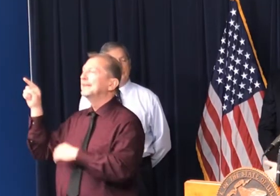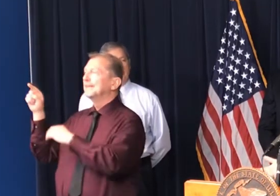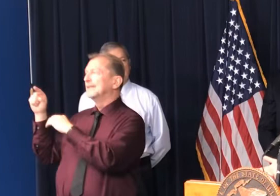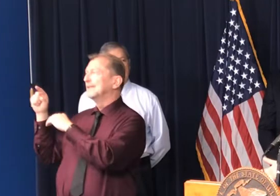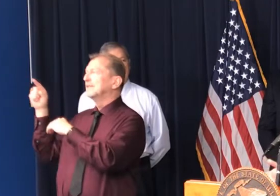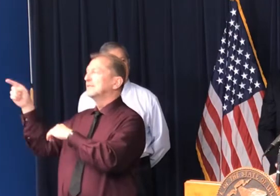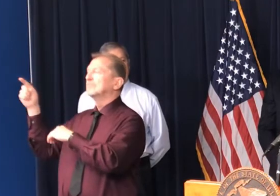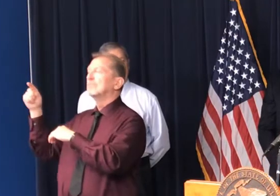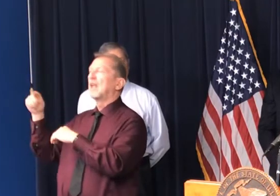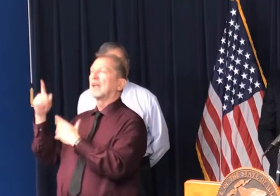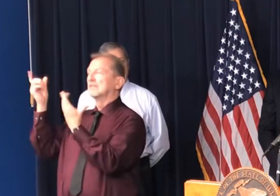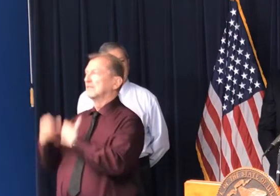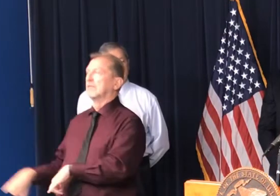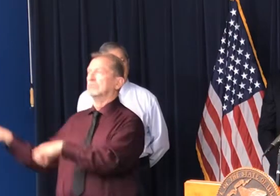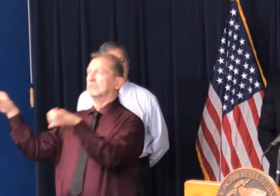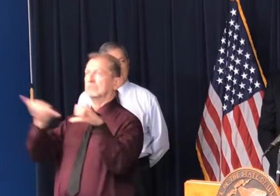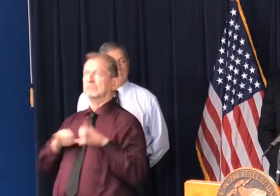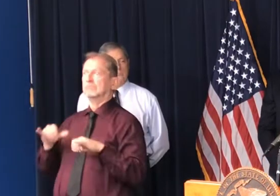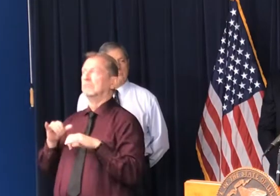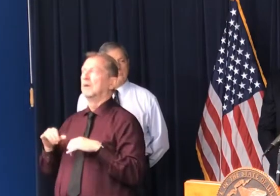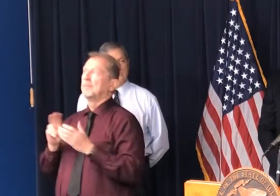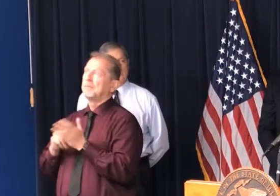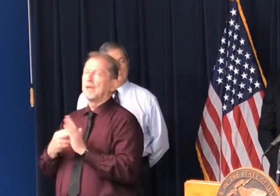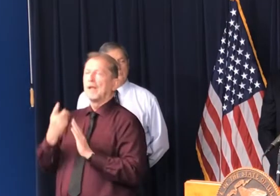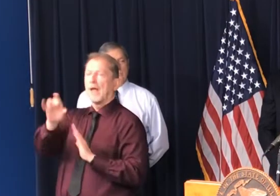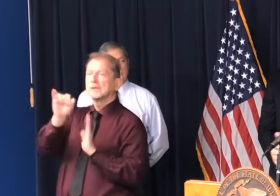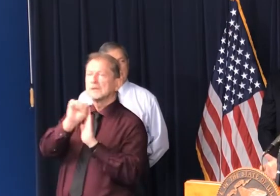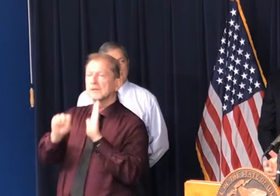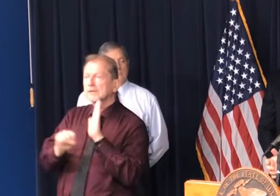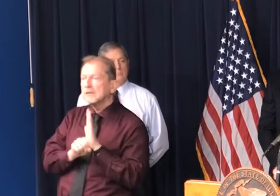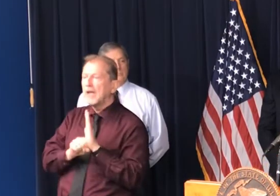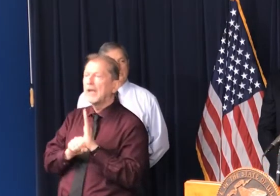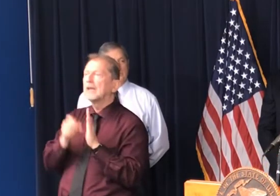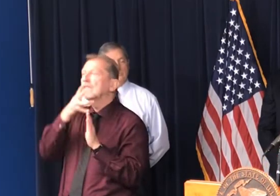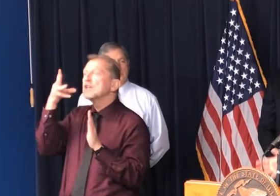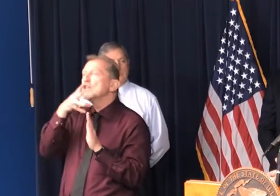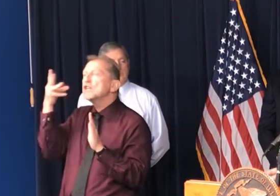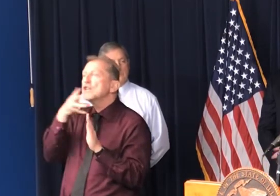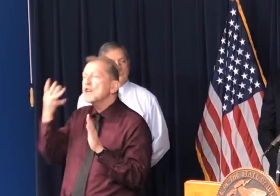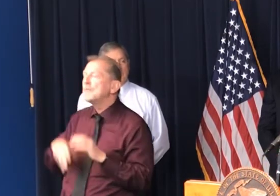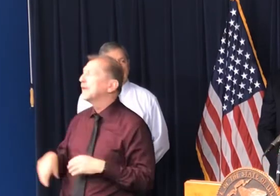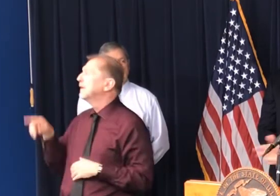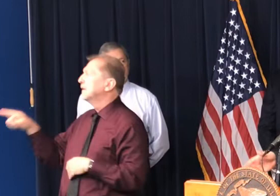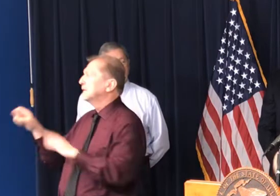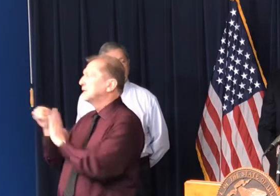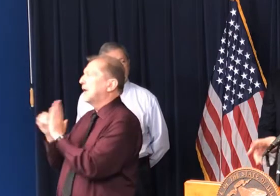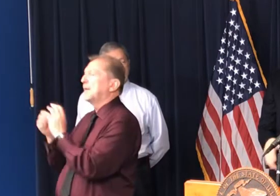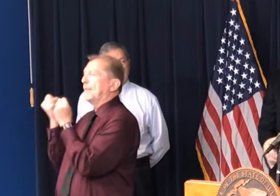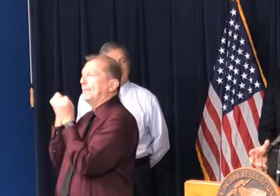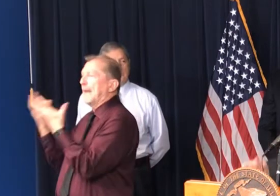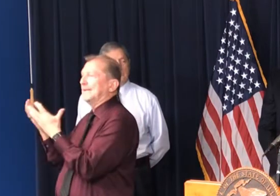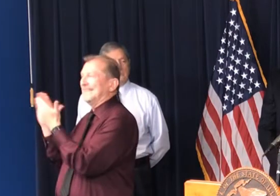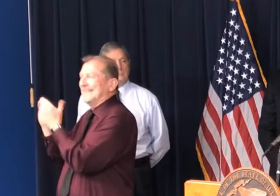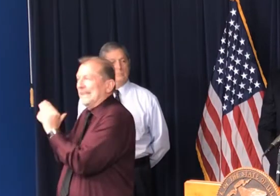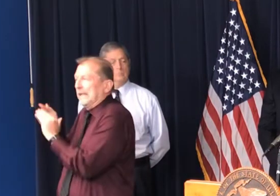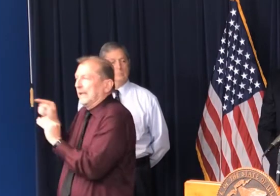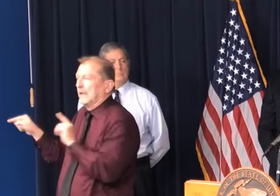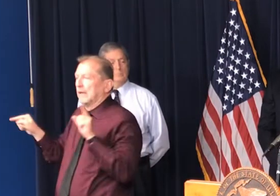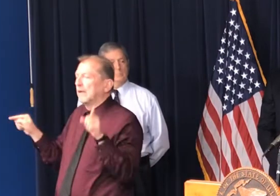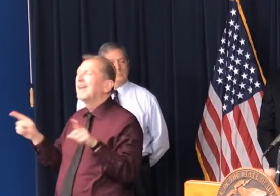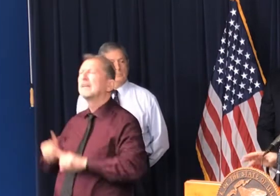a one-size-fits-all. In other words, you might have a state that is vastly rural with very, very few people that are